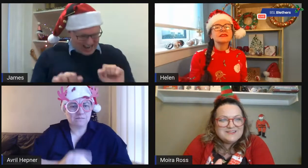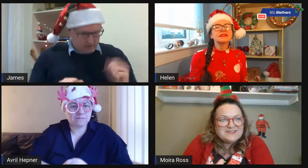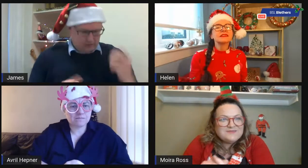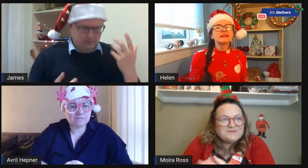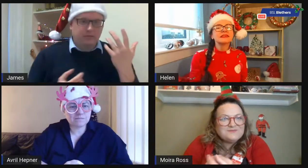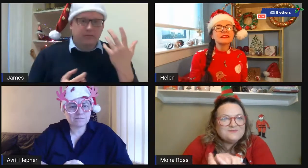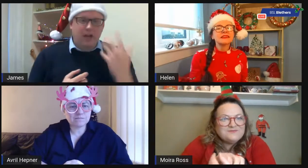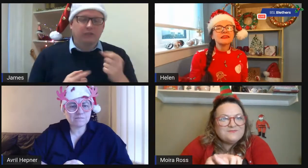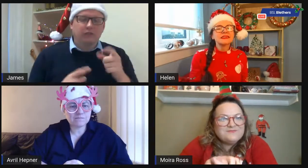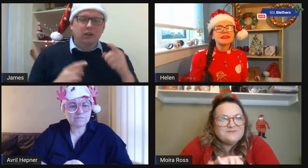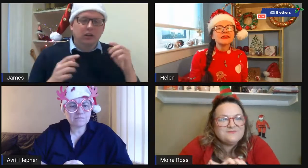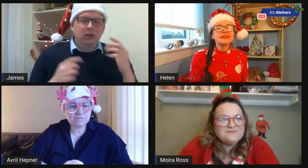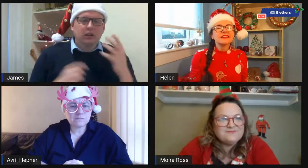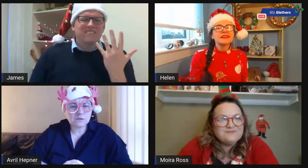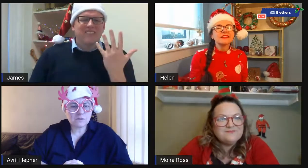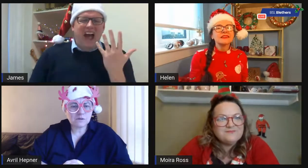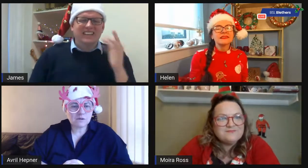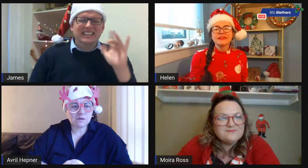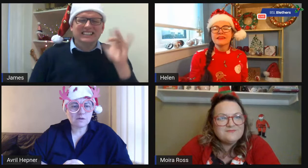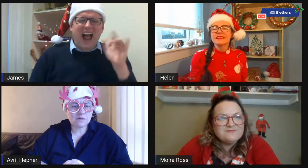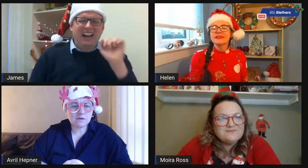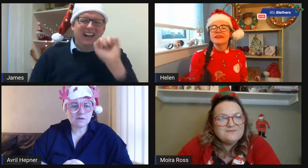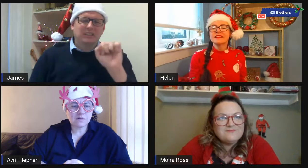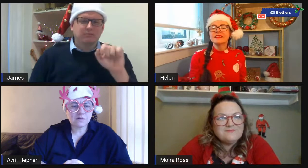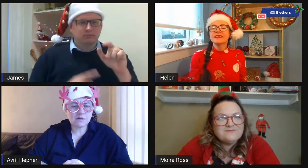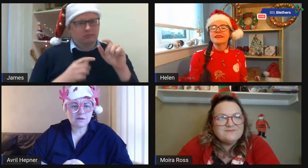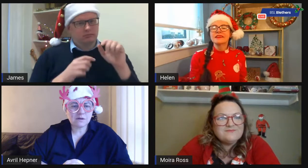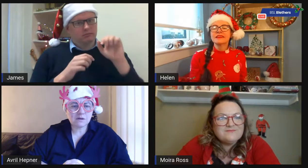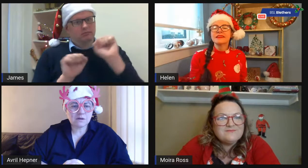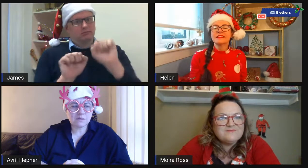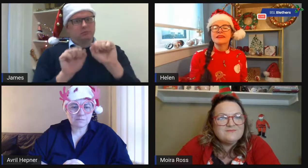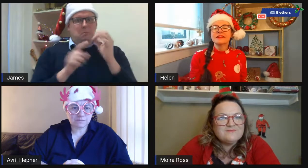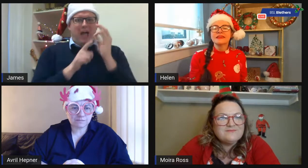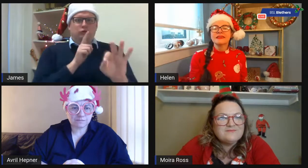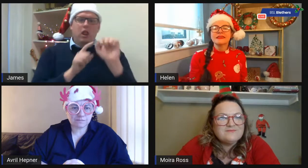any more? What's on Christmas Day? Well, Christmas Day,